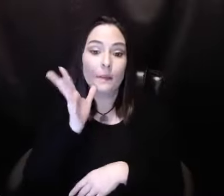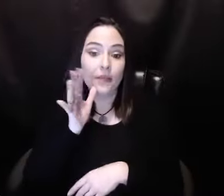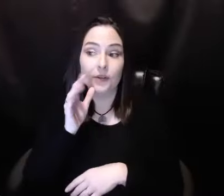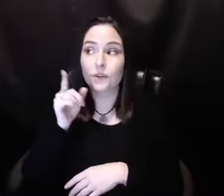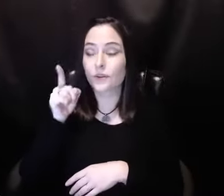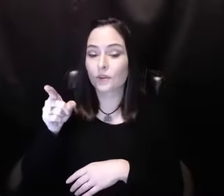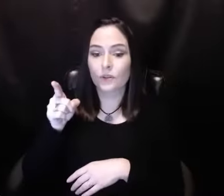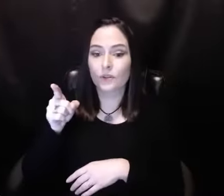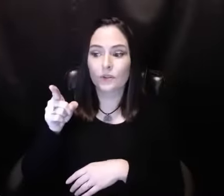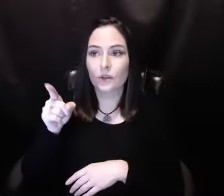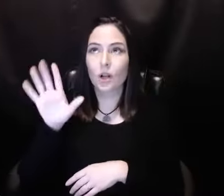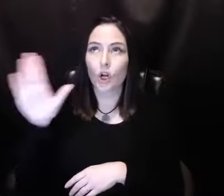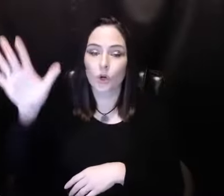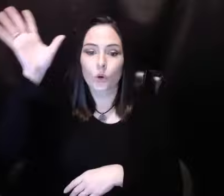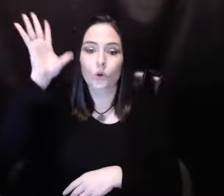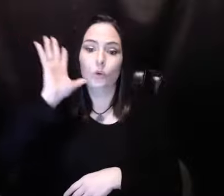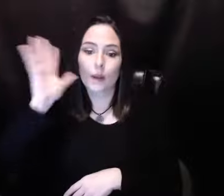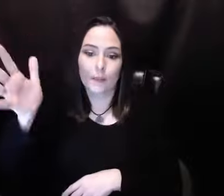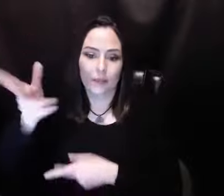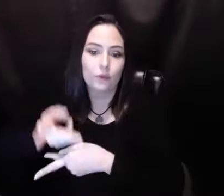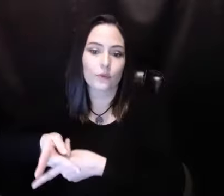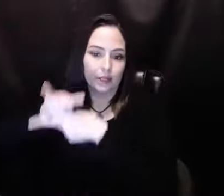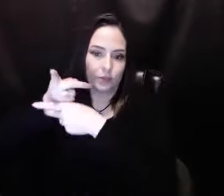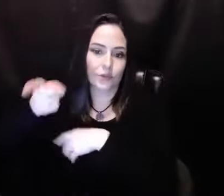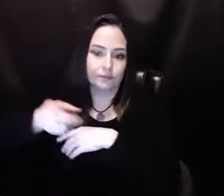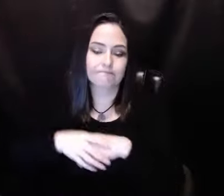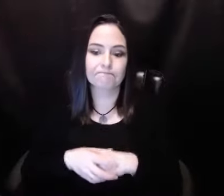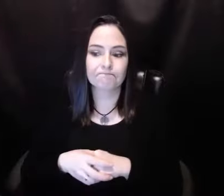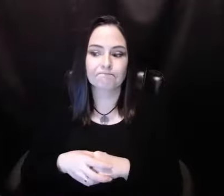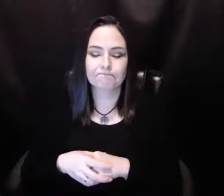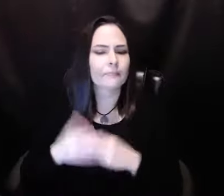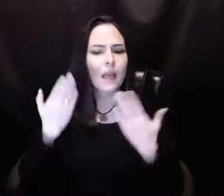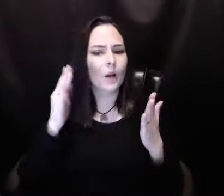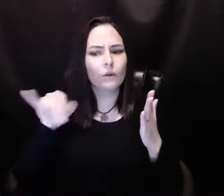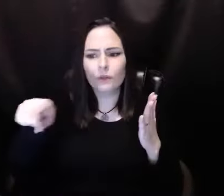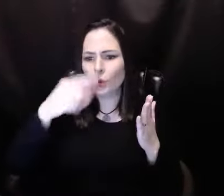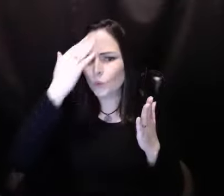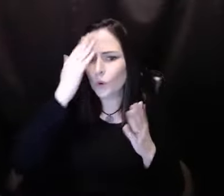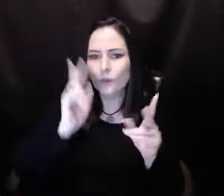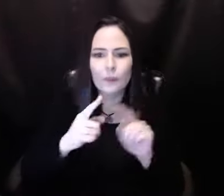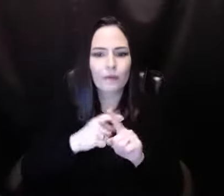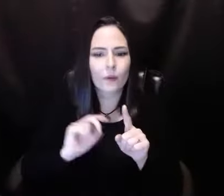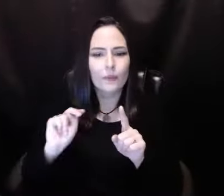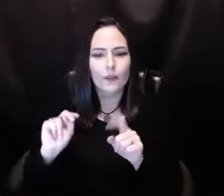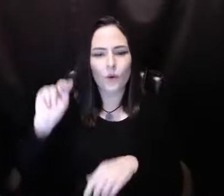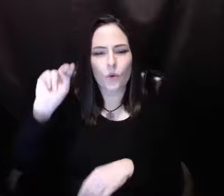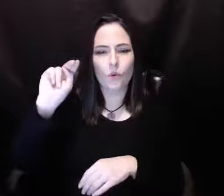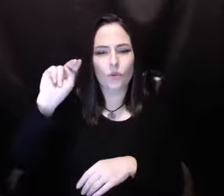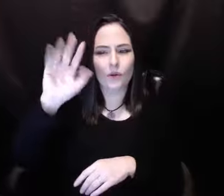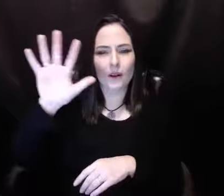And my mother had been raised by her grandmother. I don't know if you know people